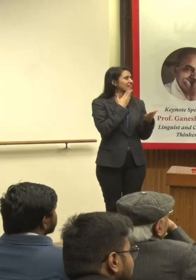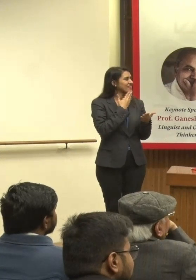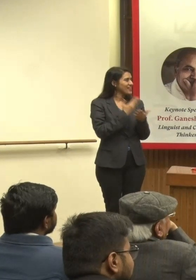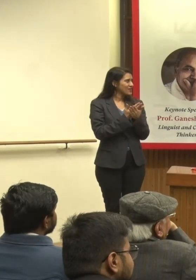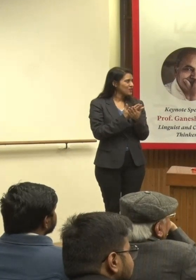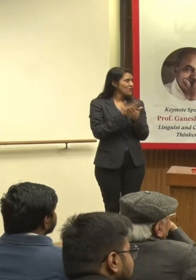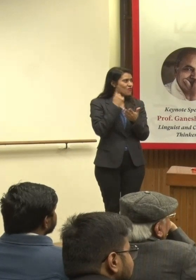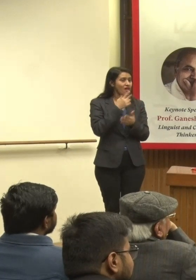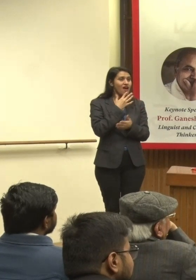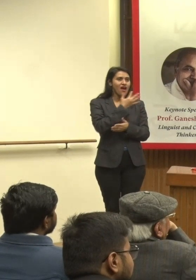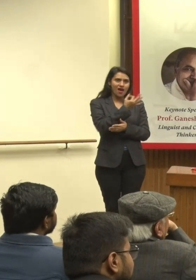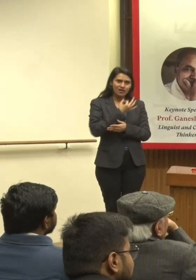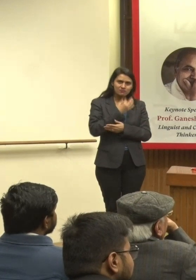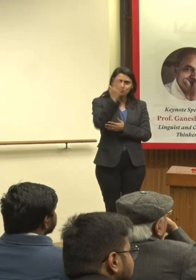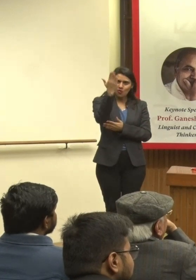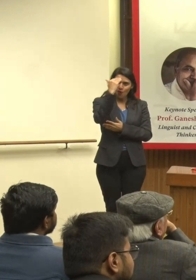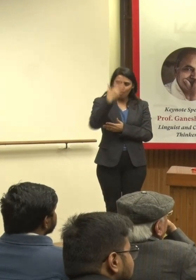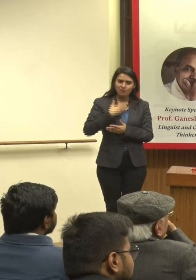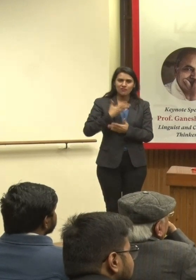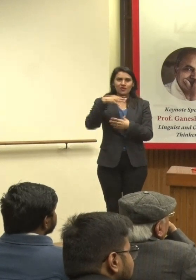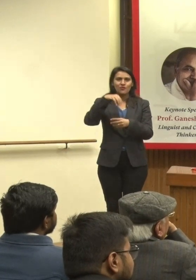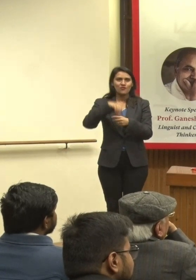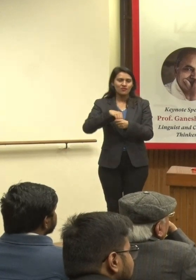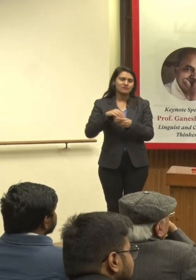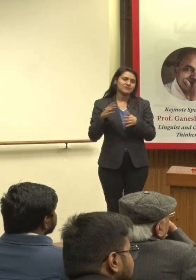for asking me to come and speak here.